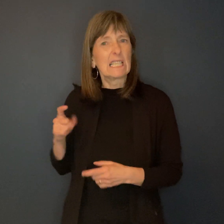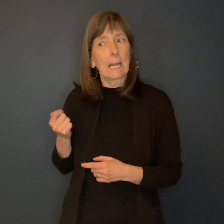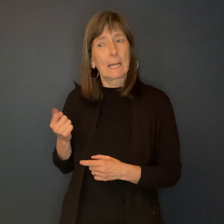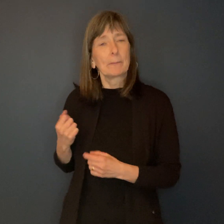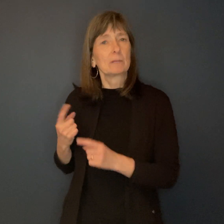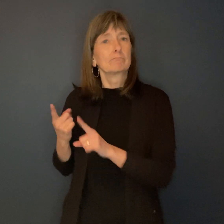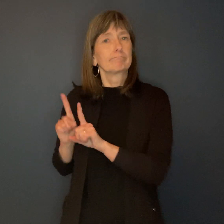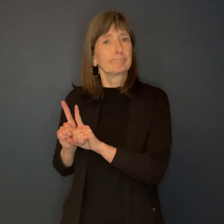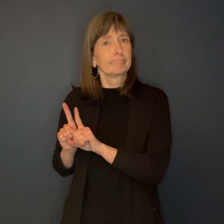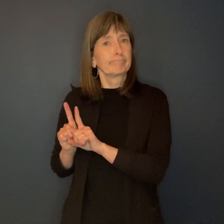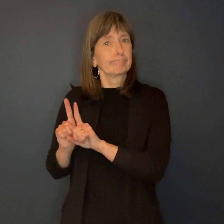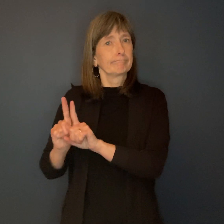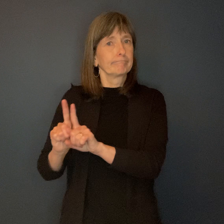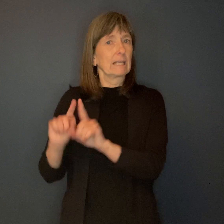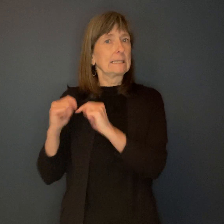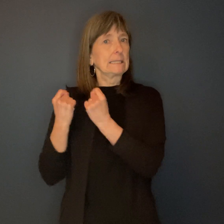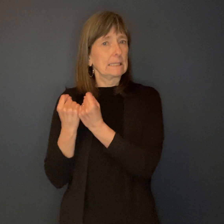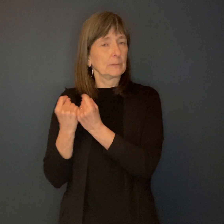dedicated supporting them.